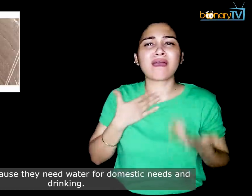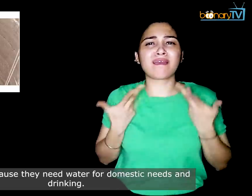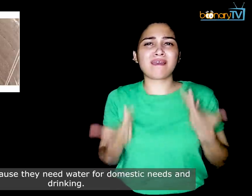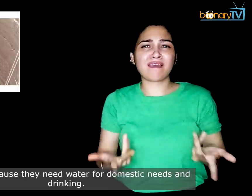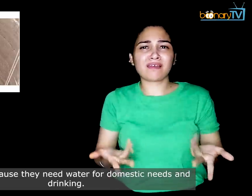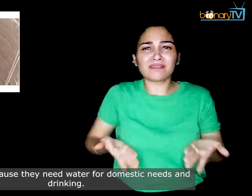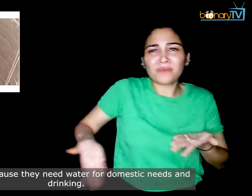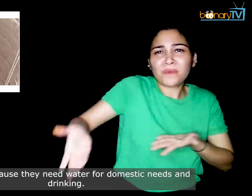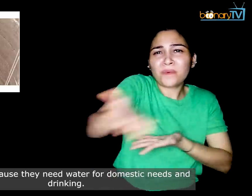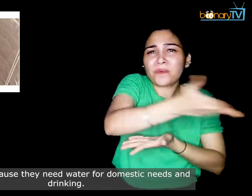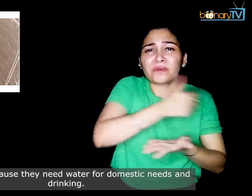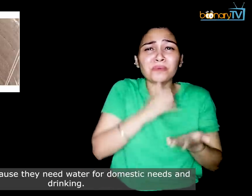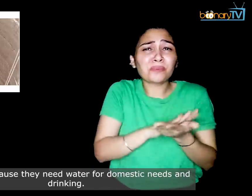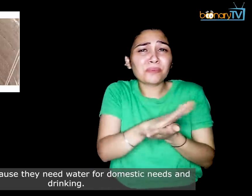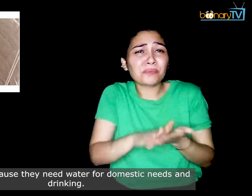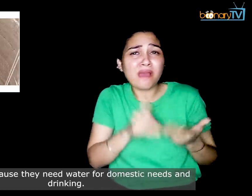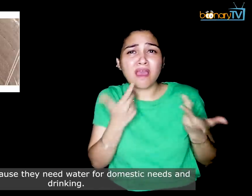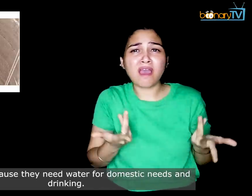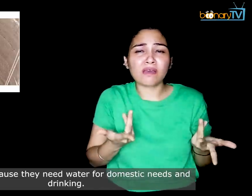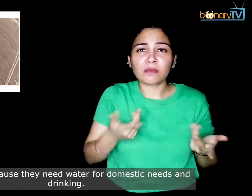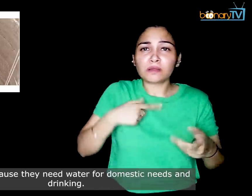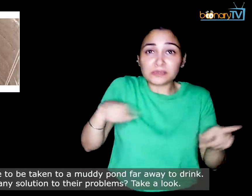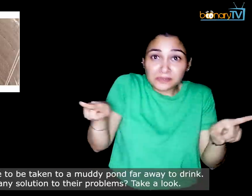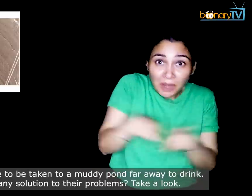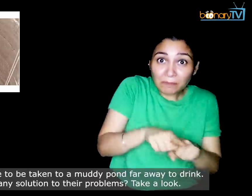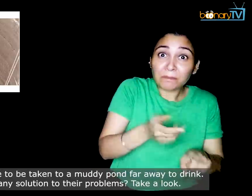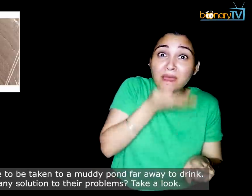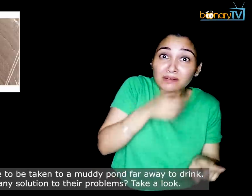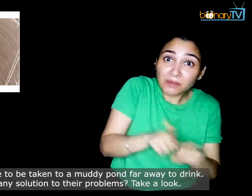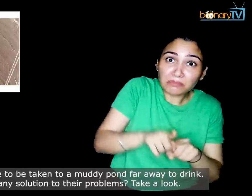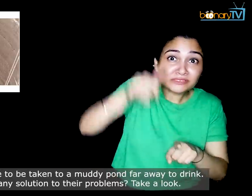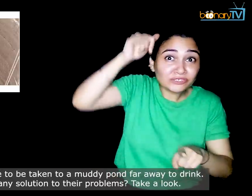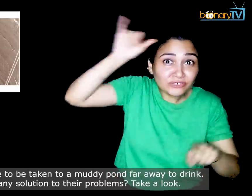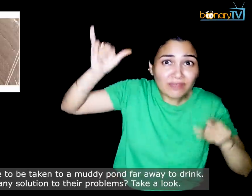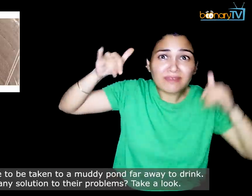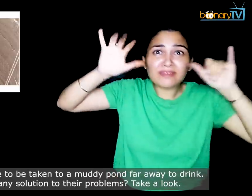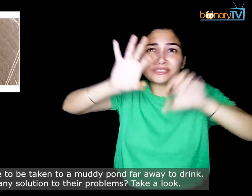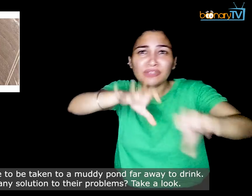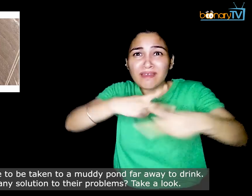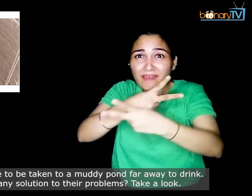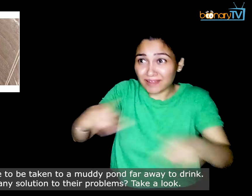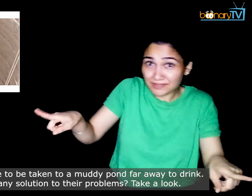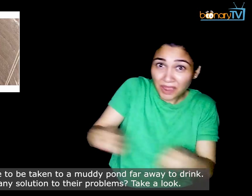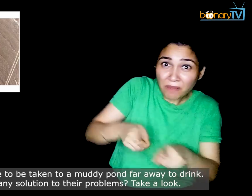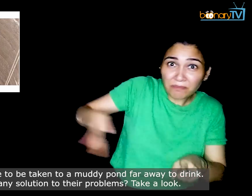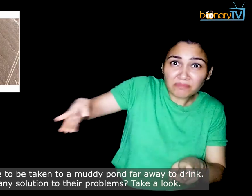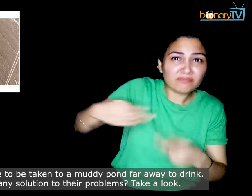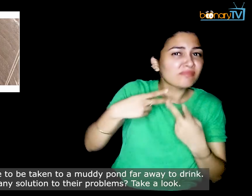for domestic needs and drinking. Their cattle have to be taken to a muddy pond far away to